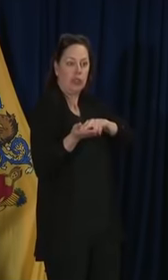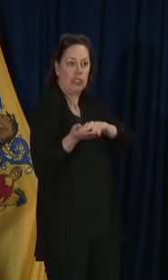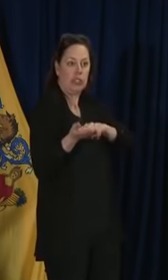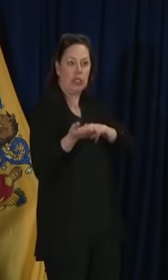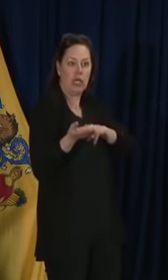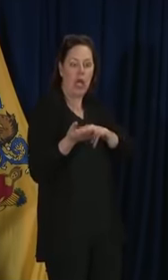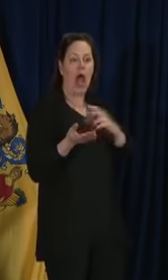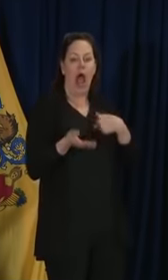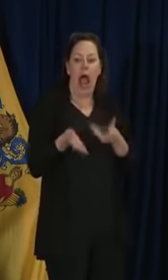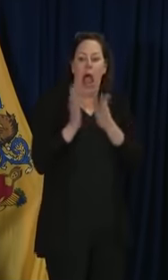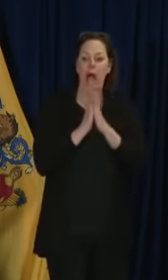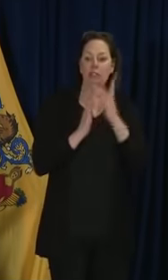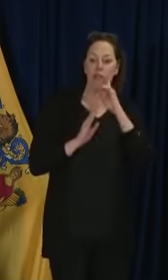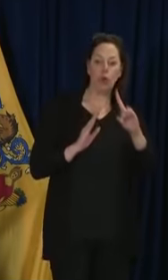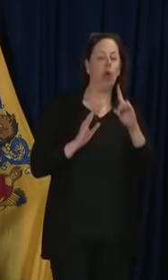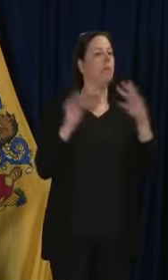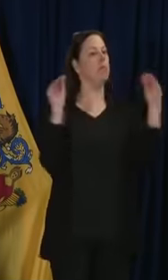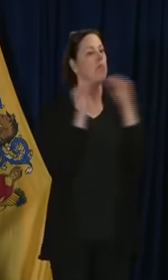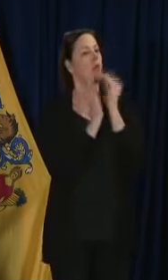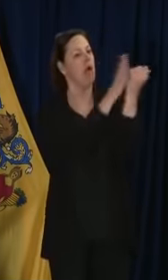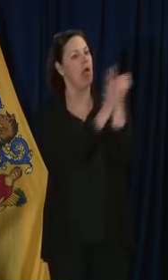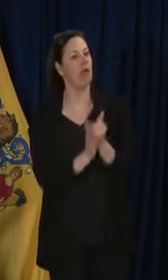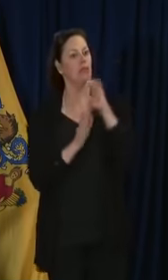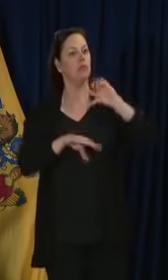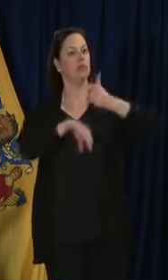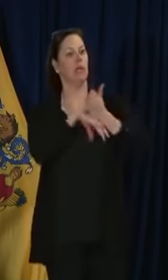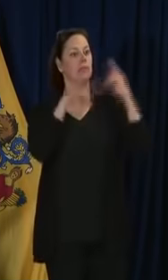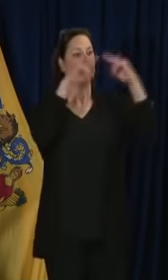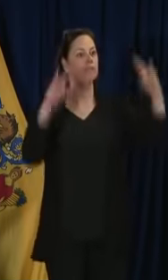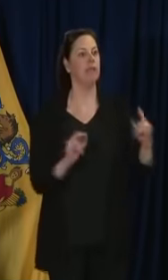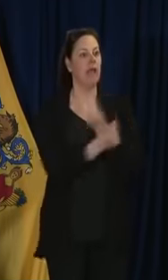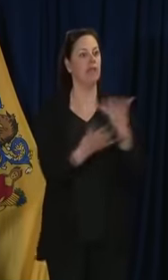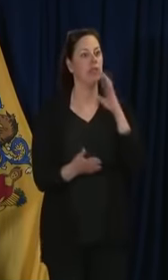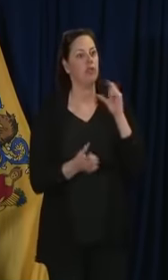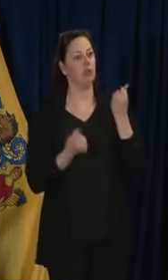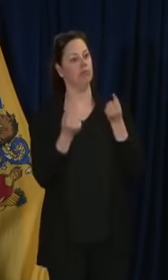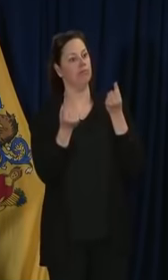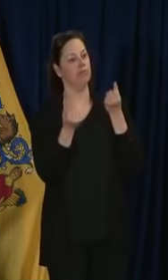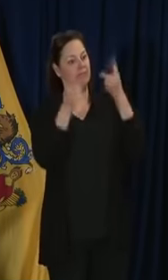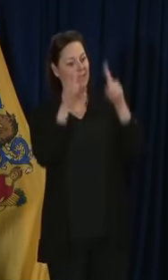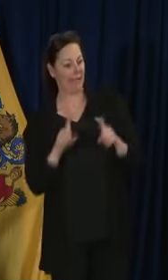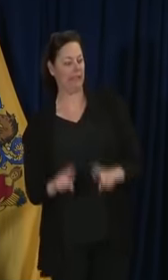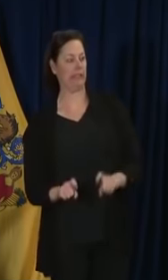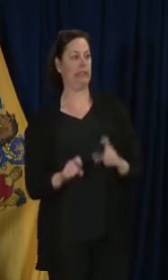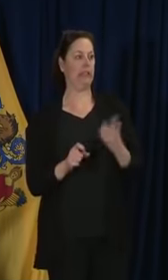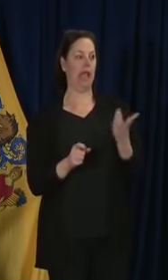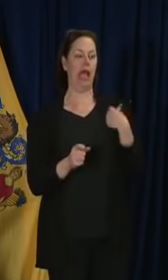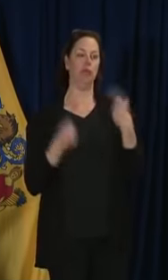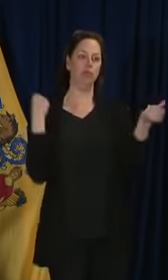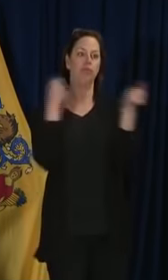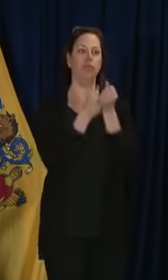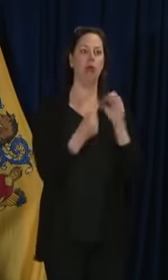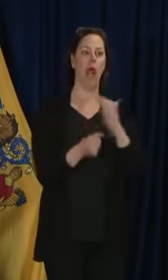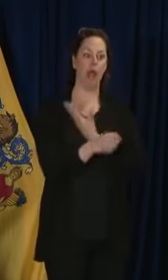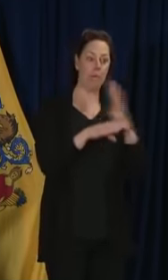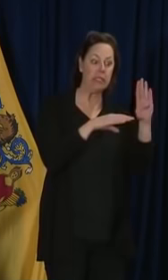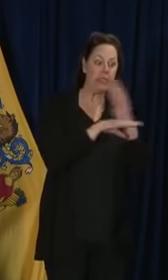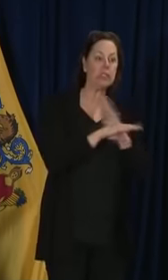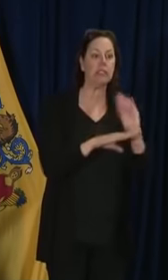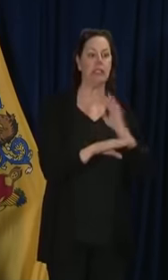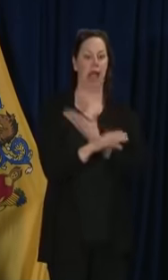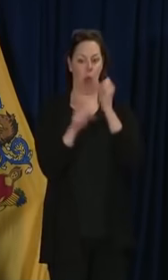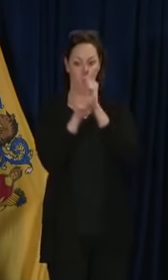help in setting up for testing, and to prepare to support our businesses, our workers, and our economy when we